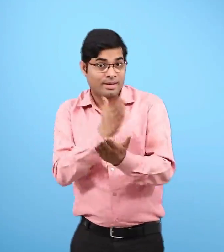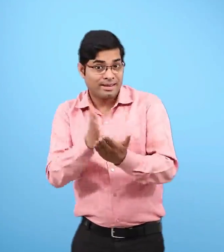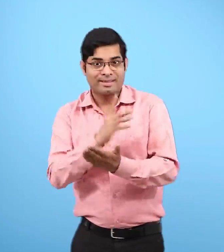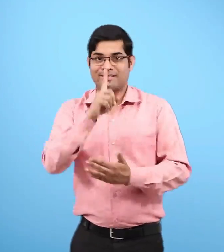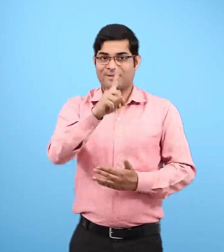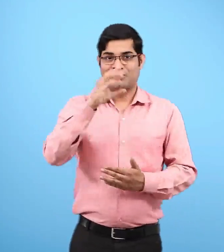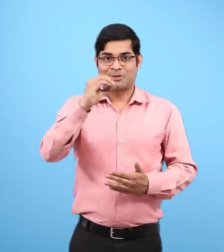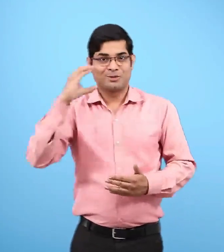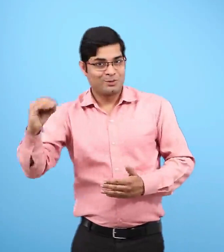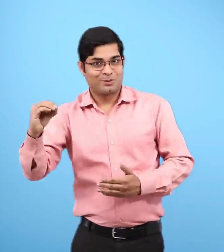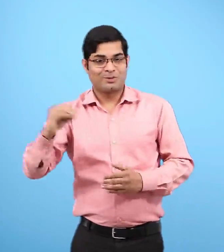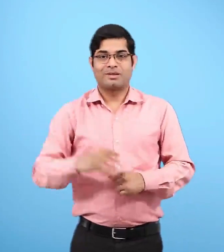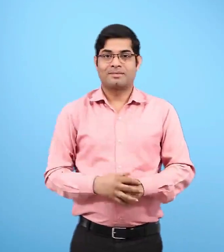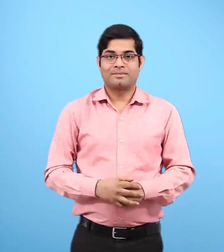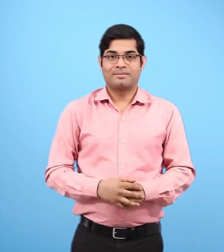Page 100.